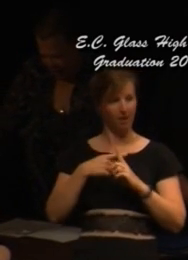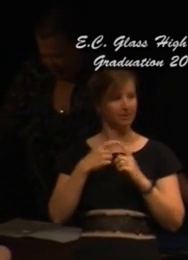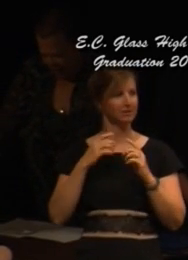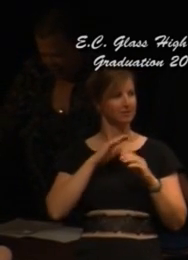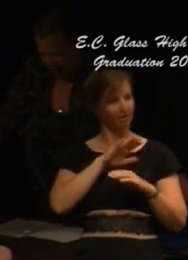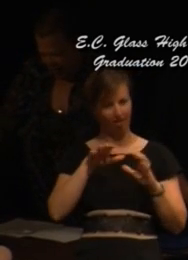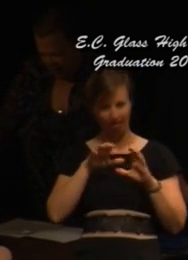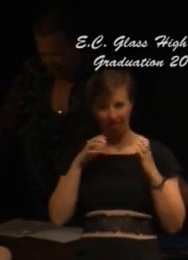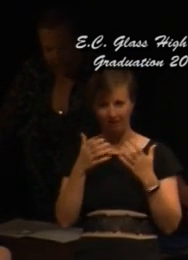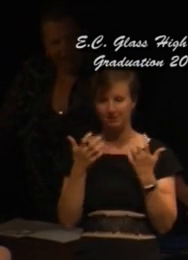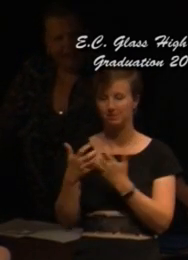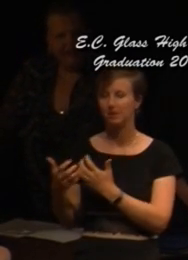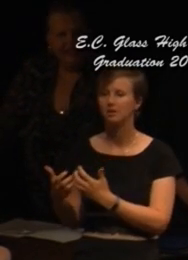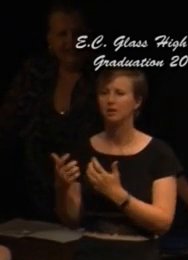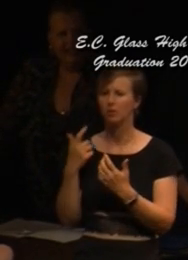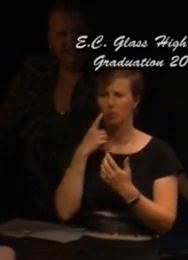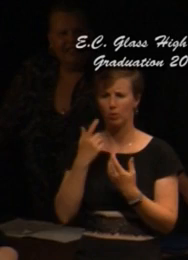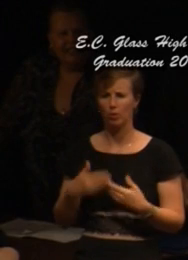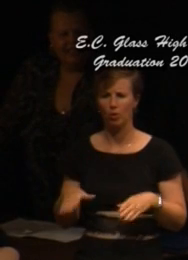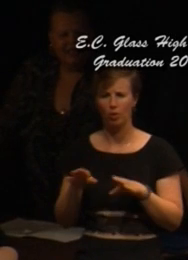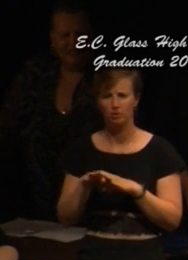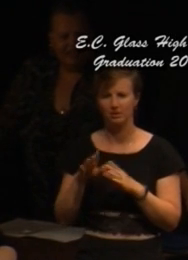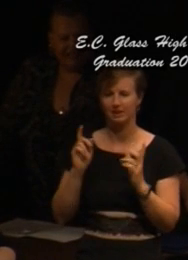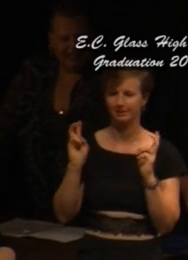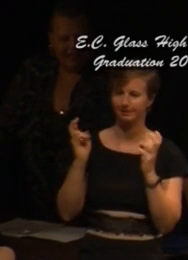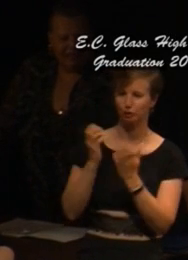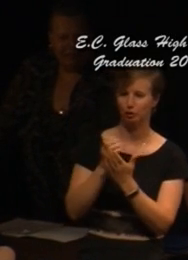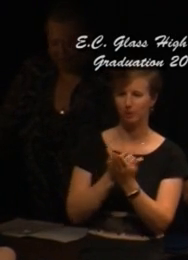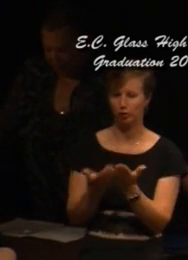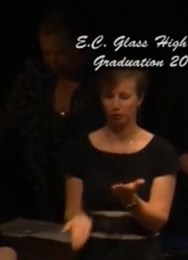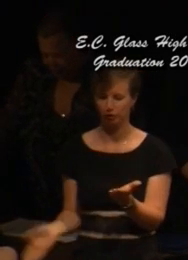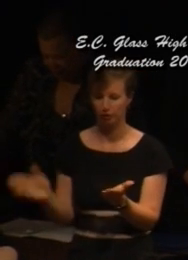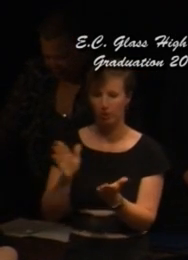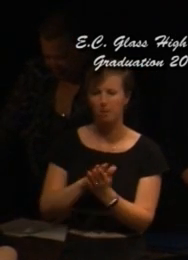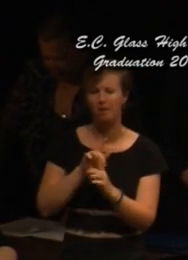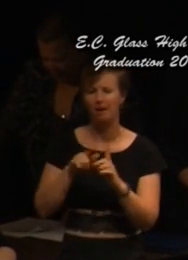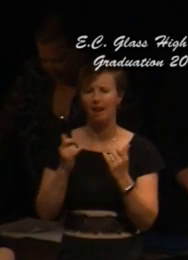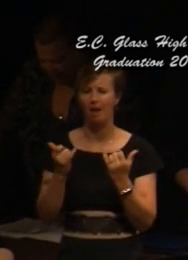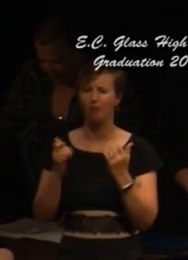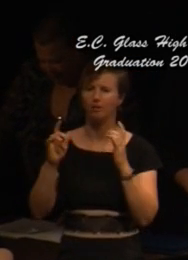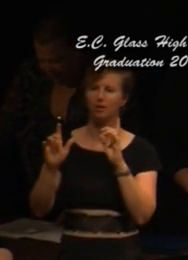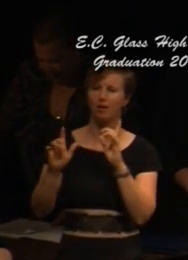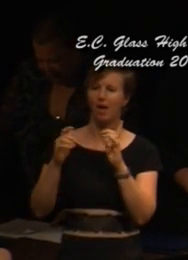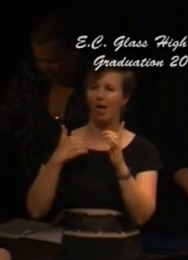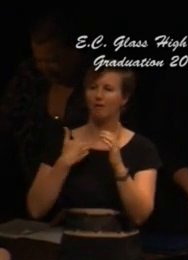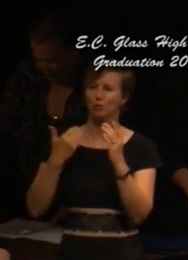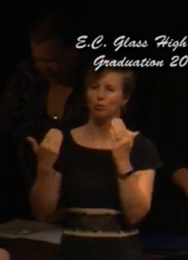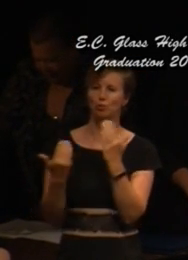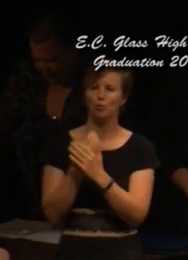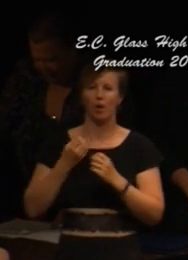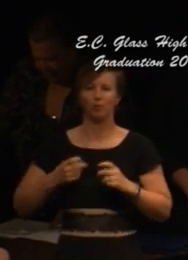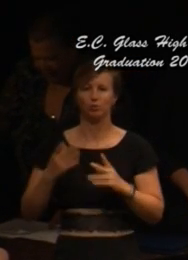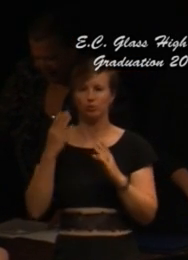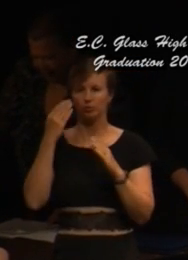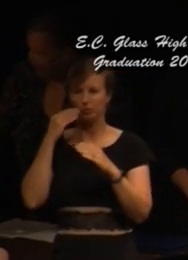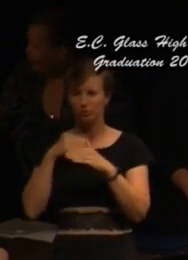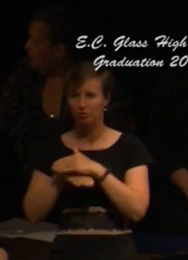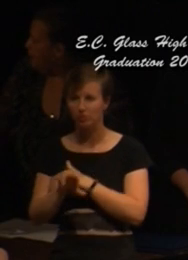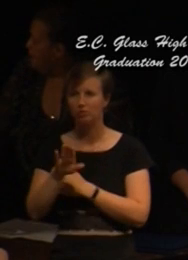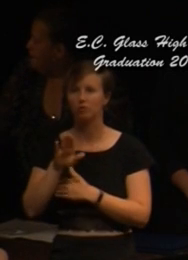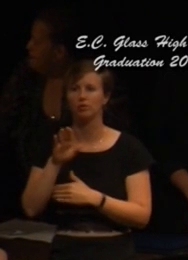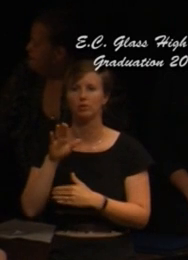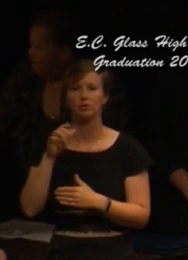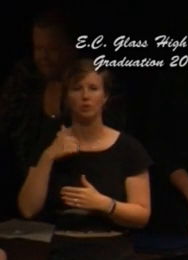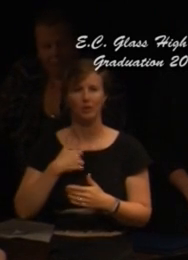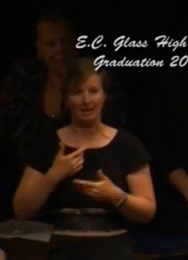journey. Although we close the door on this chapter of our lives, we open a bigger door that leads to endless opportunities. From here, we apply the knowledge and all the